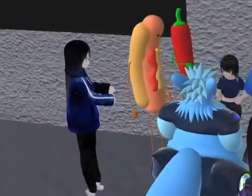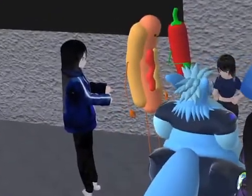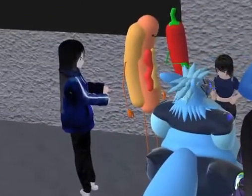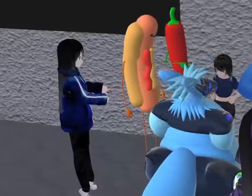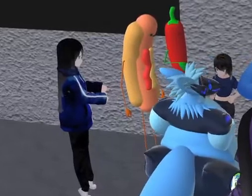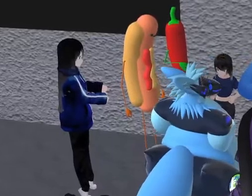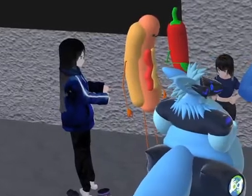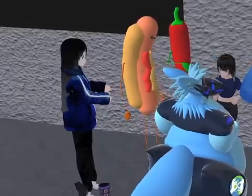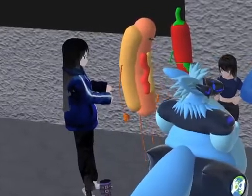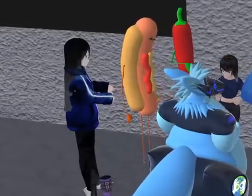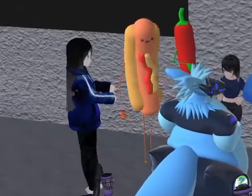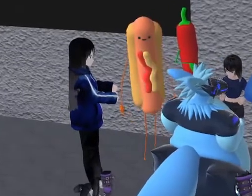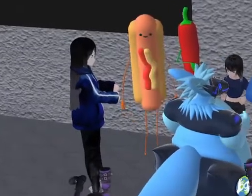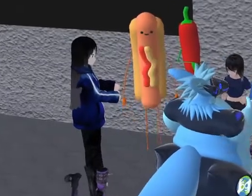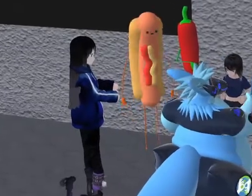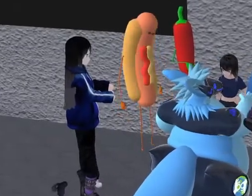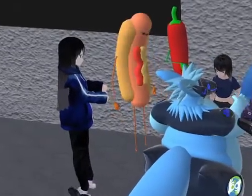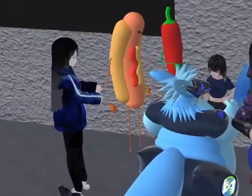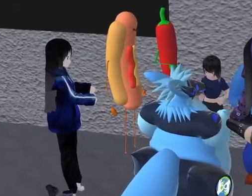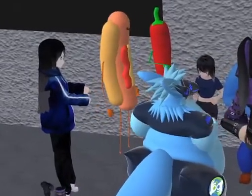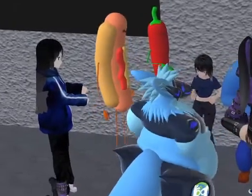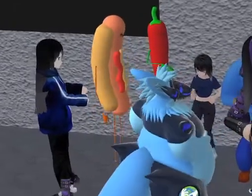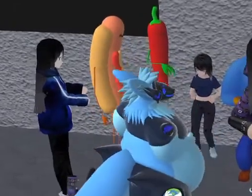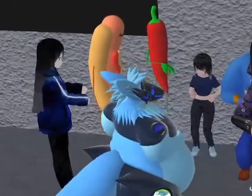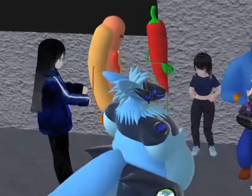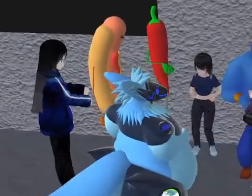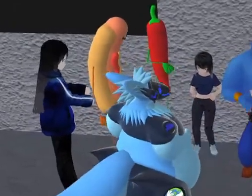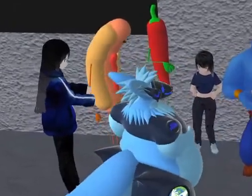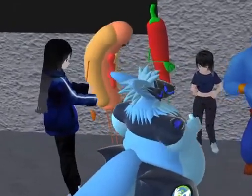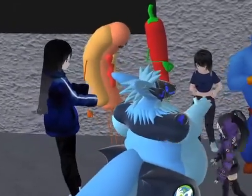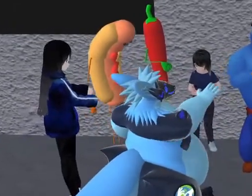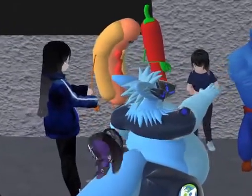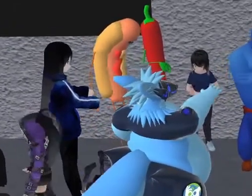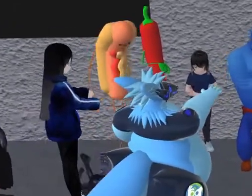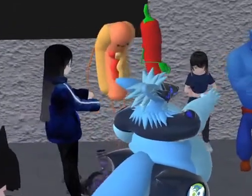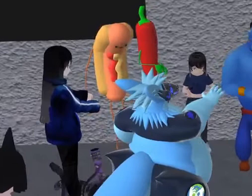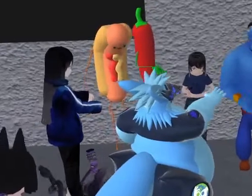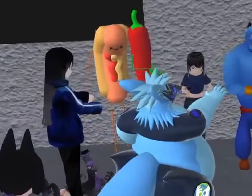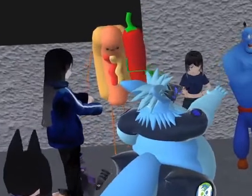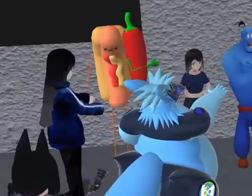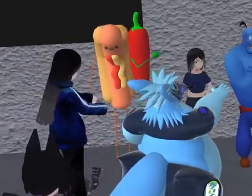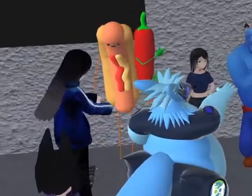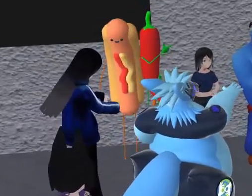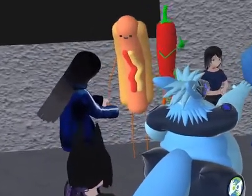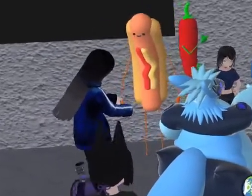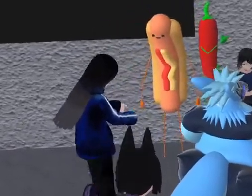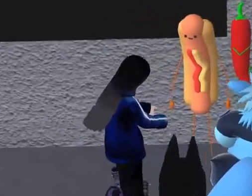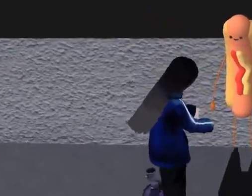already from that established. point, Here's what you do. Then somebody comes running in saying that you should make it the birthday girl is coming in, and then they